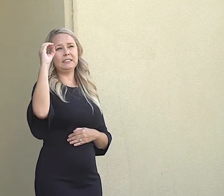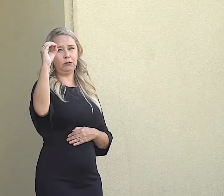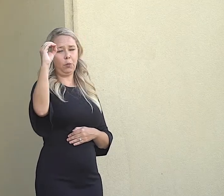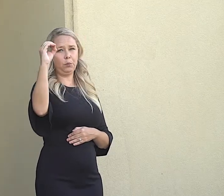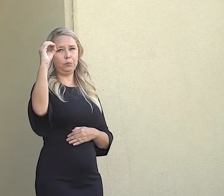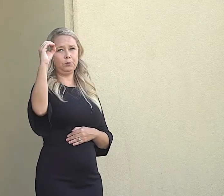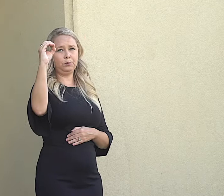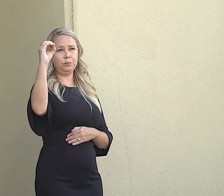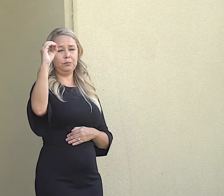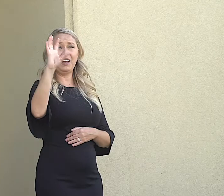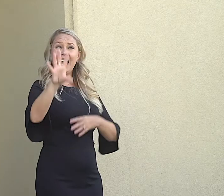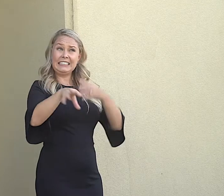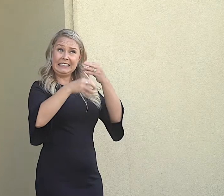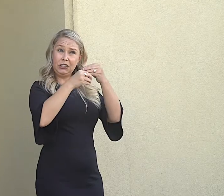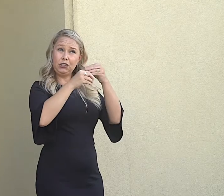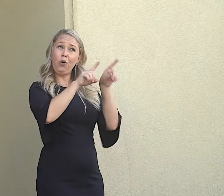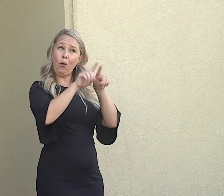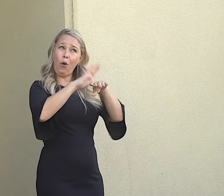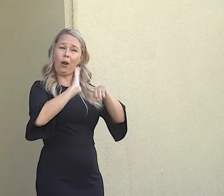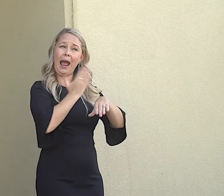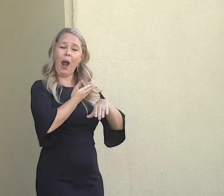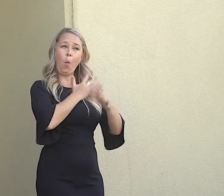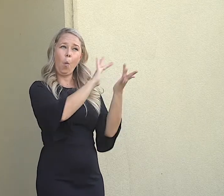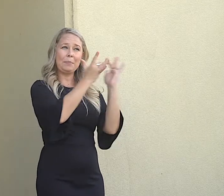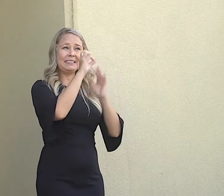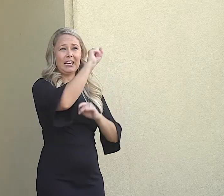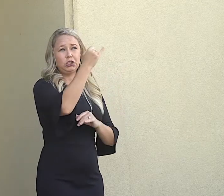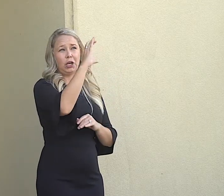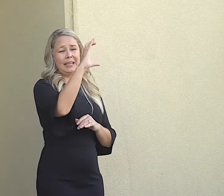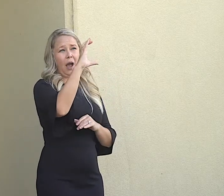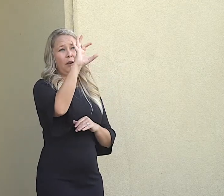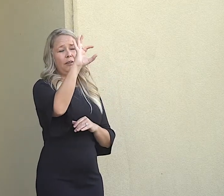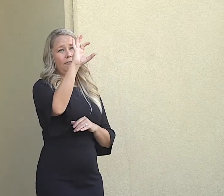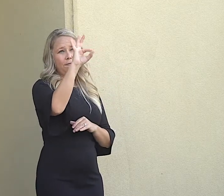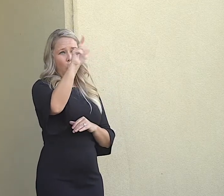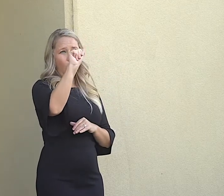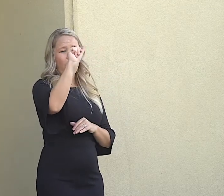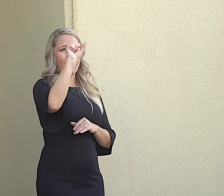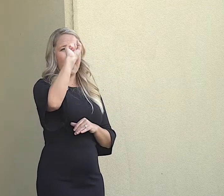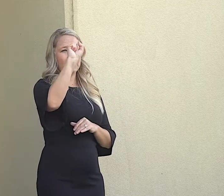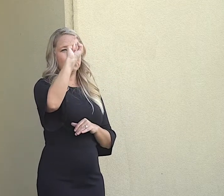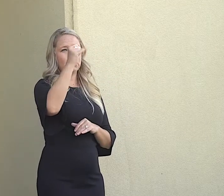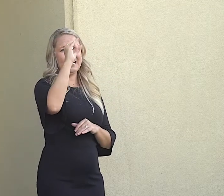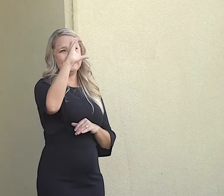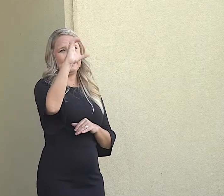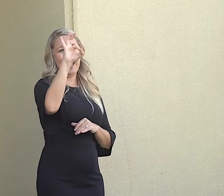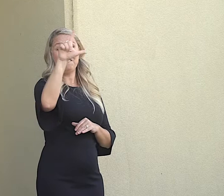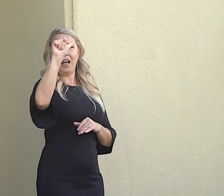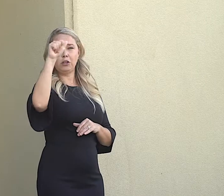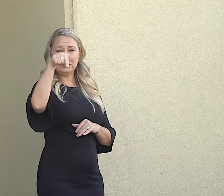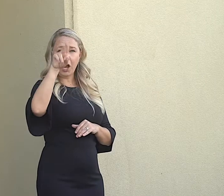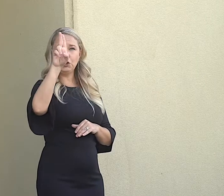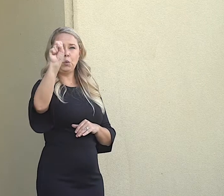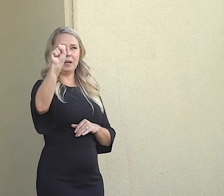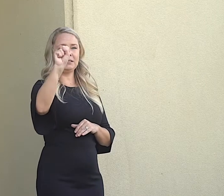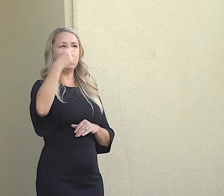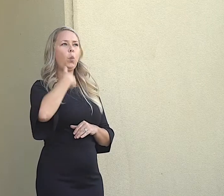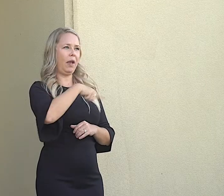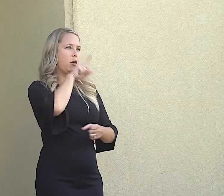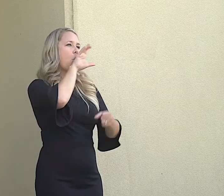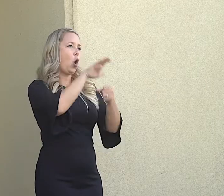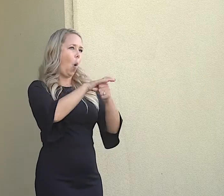904-824-5550. Additionally, on our website at St. Johns County, Florida, SJCFL.us, We have a